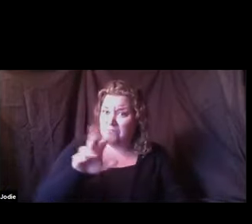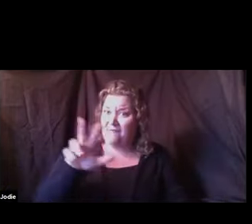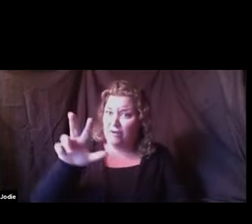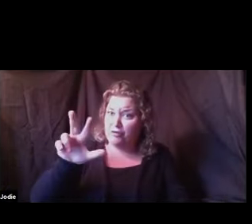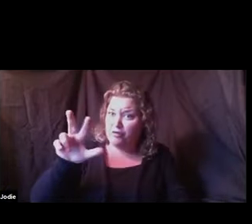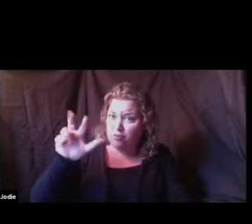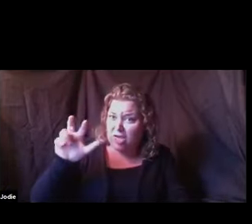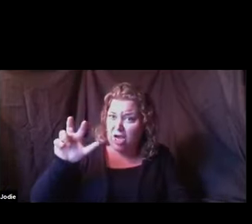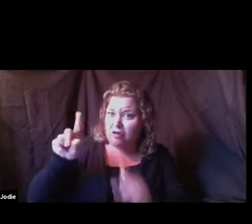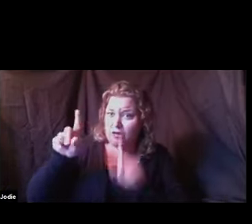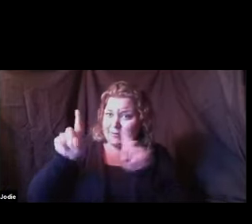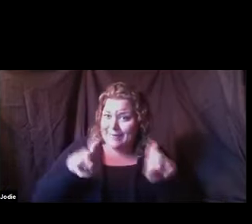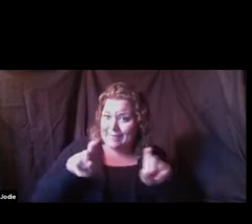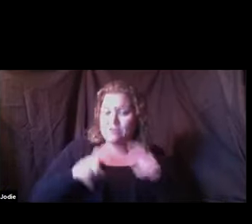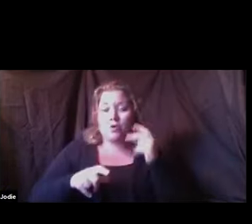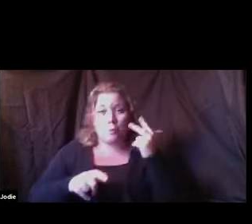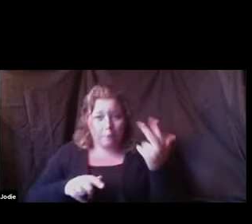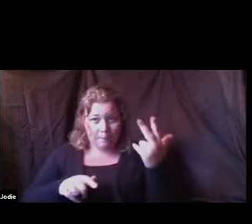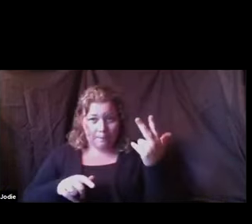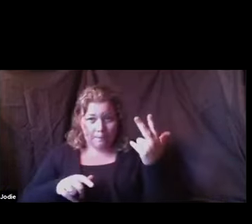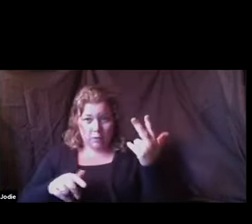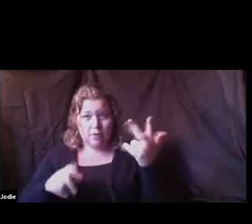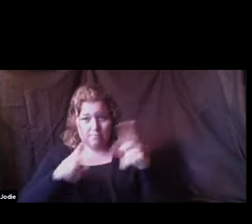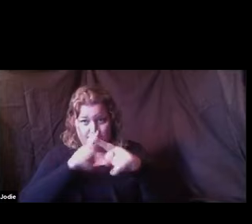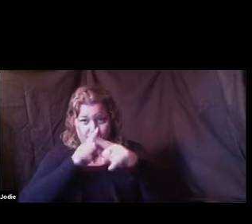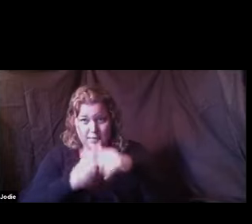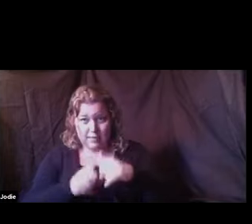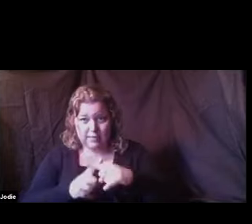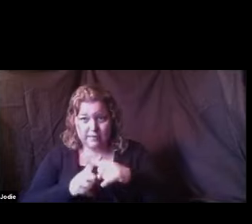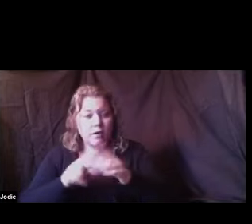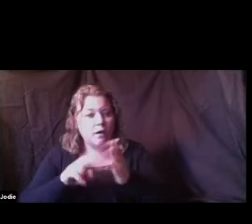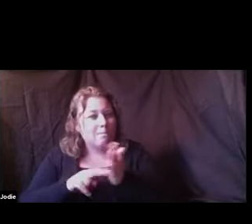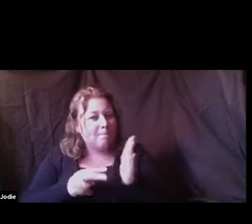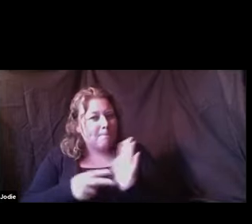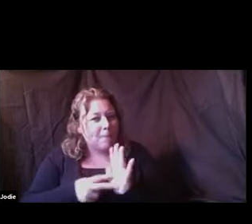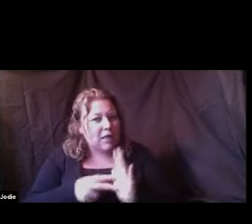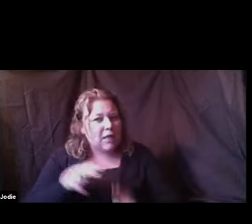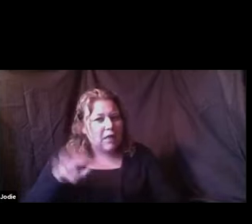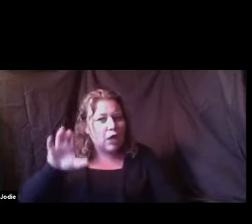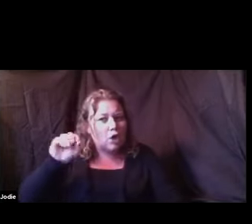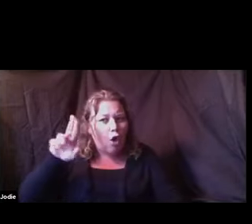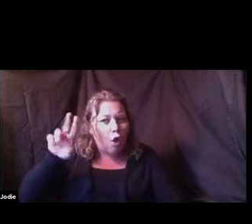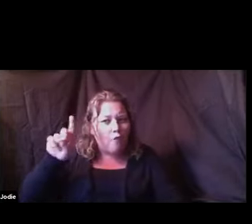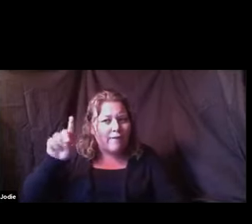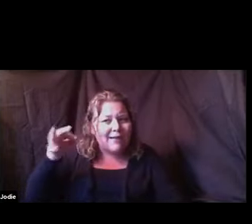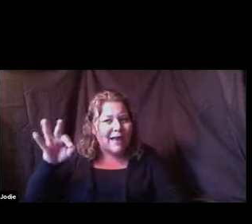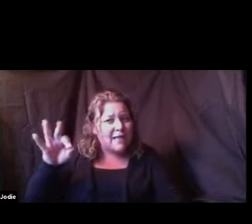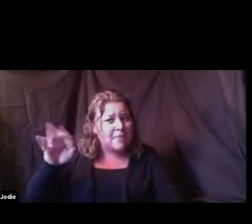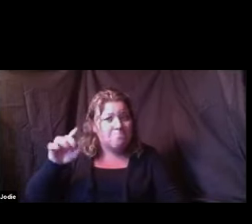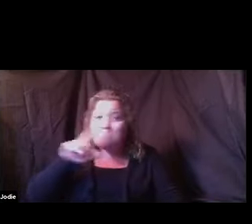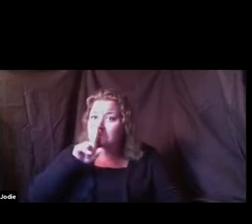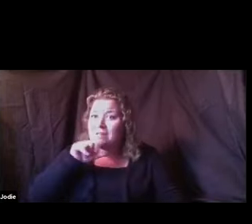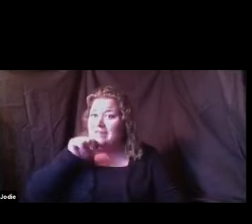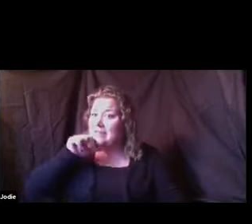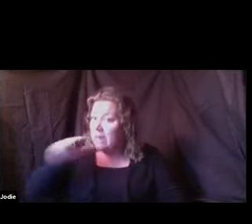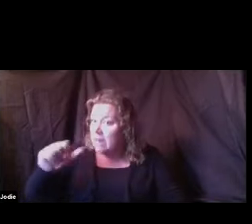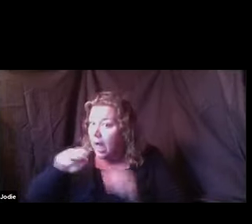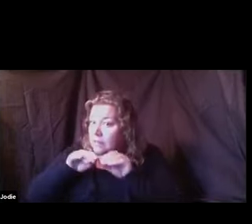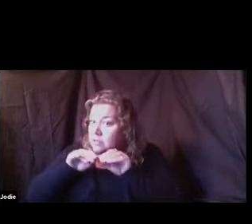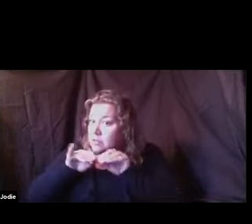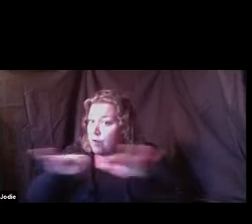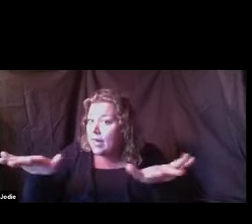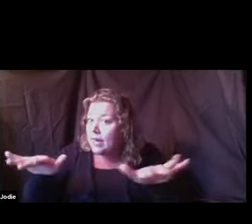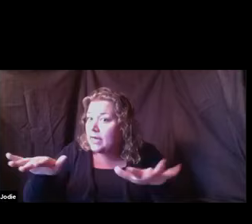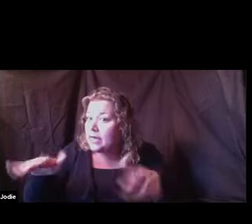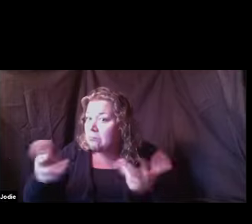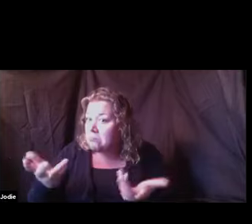the National Guard, does this mean that COVID-19 is not spreading in our community? And is And why is it